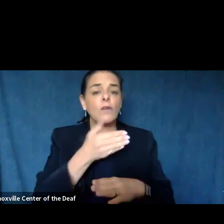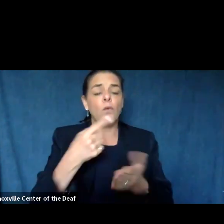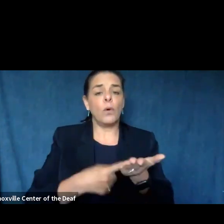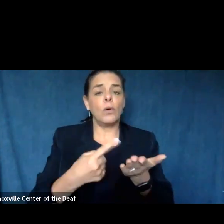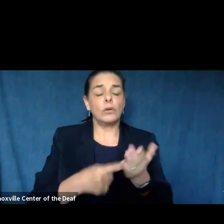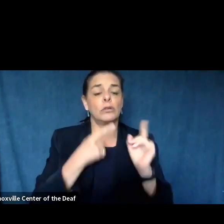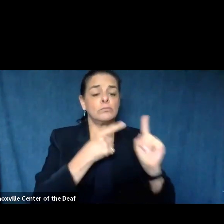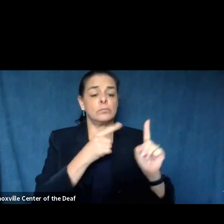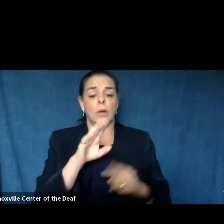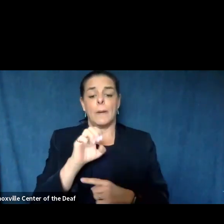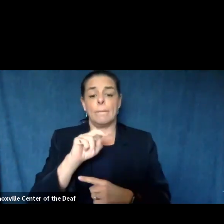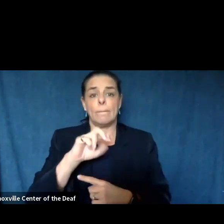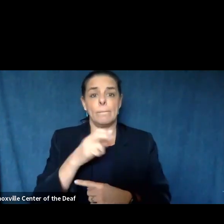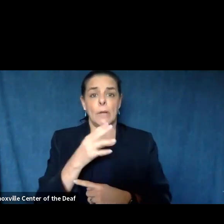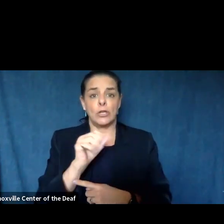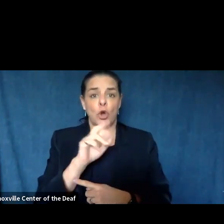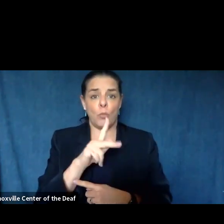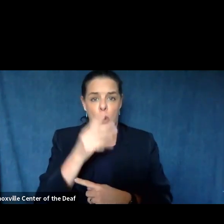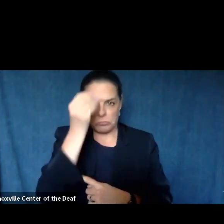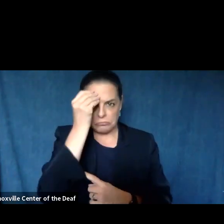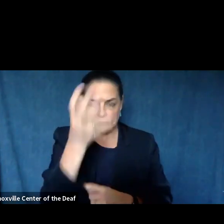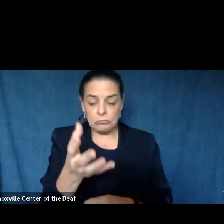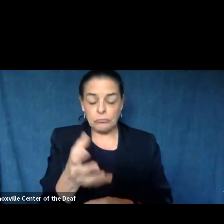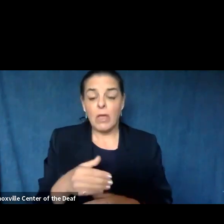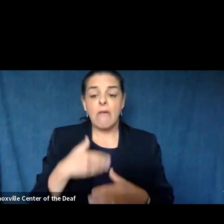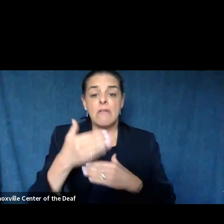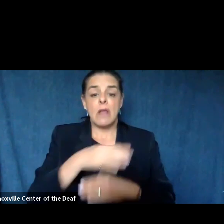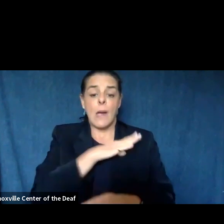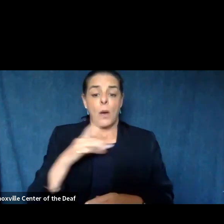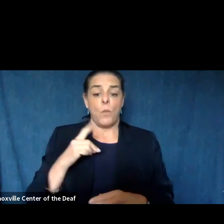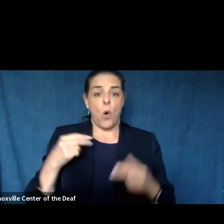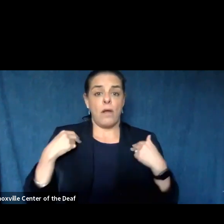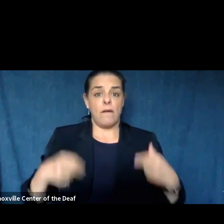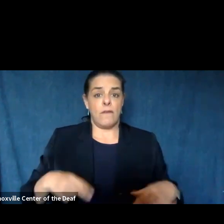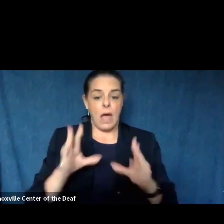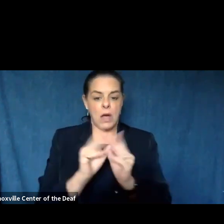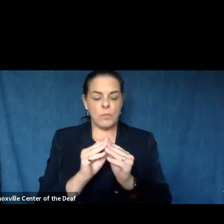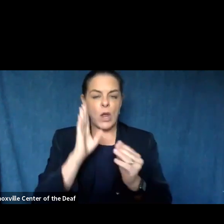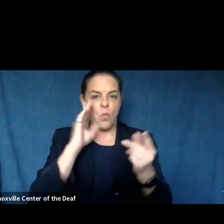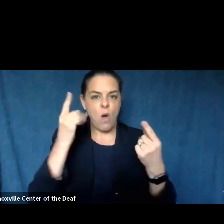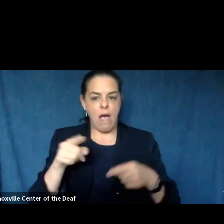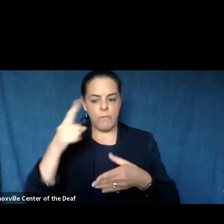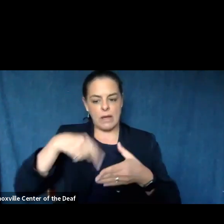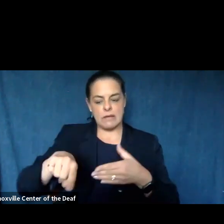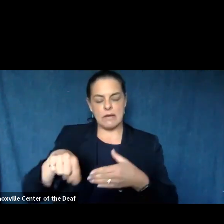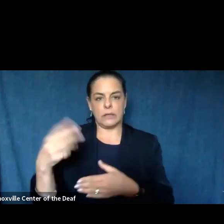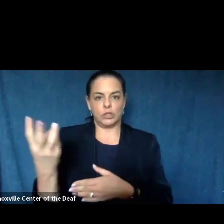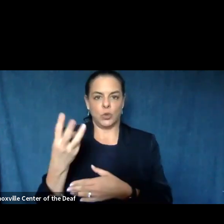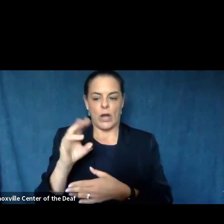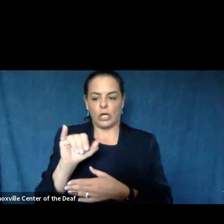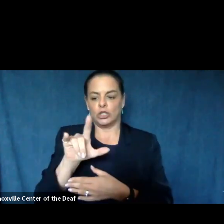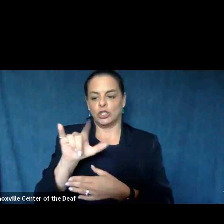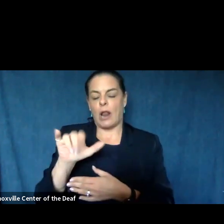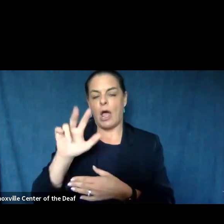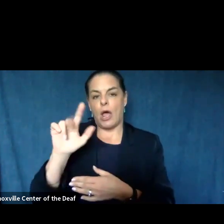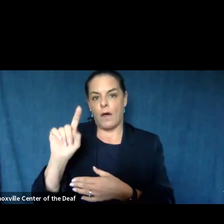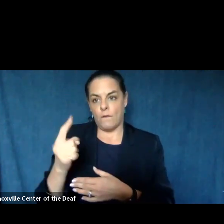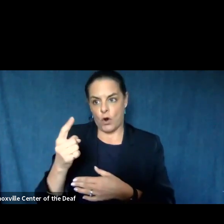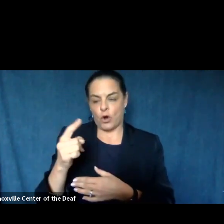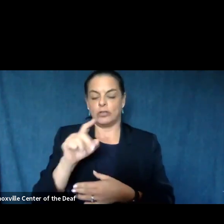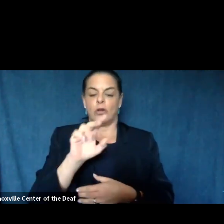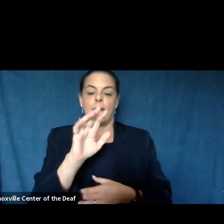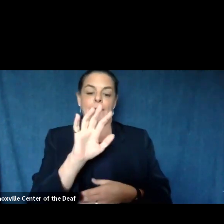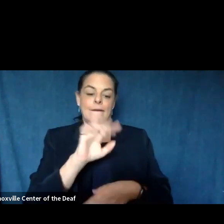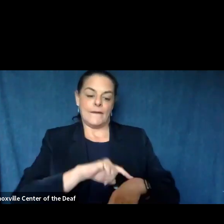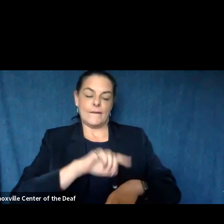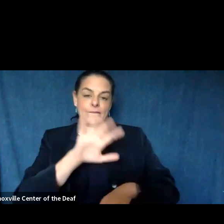Board of Health meeting will take place on Wednesday, July 1st from 5 to 7 p.m. The Board of Health will continue to meet every other week